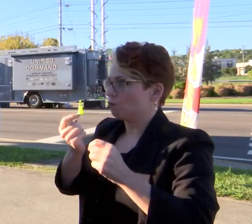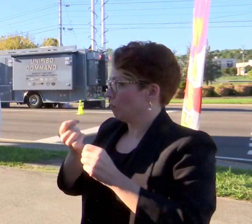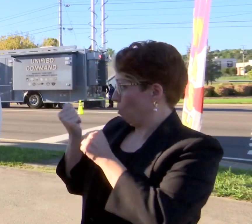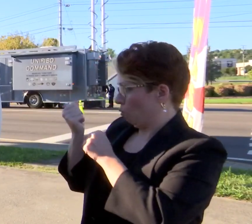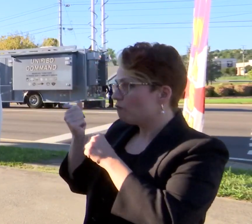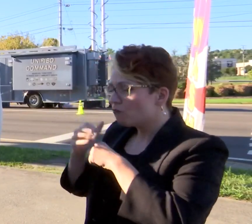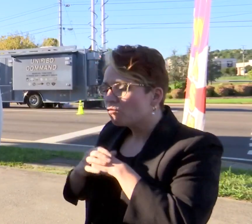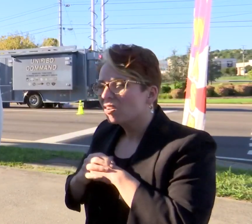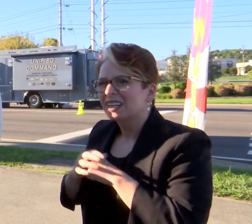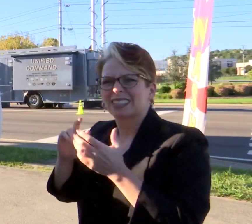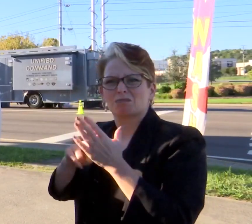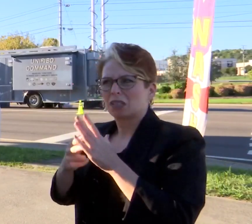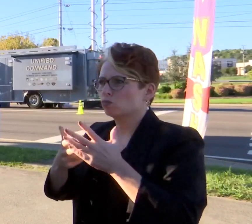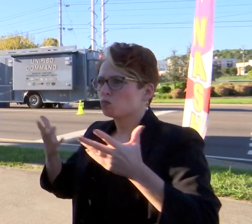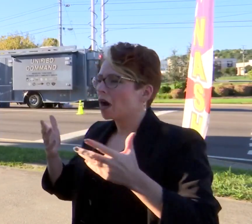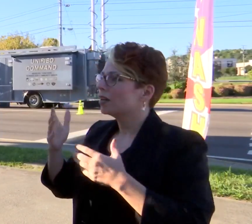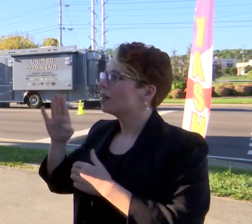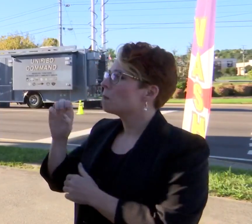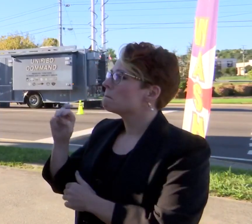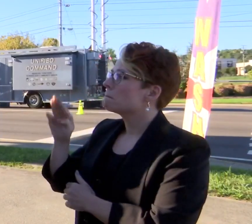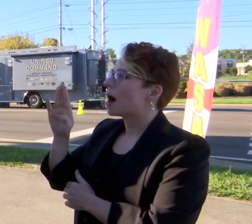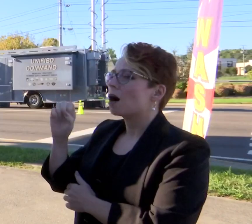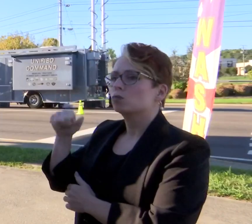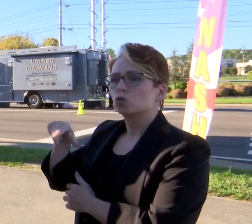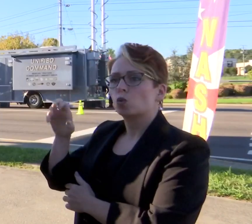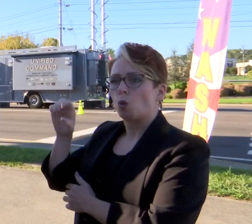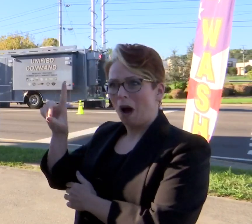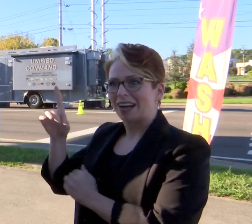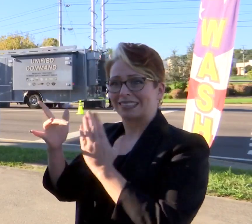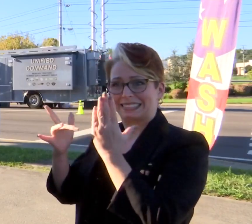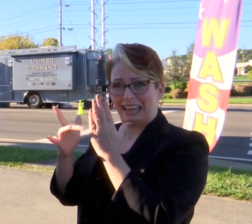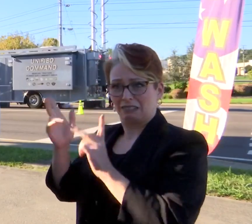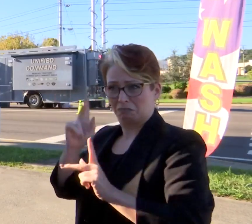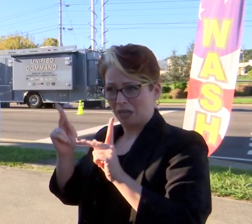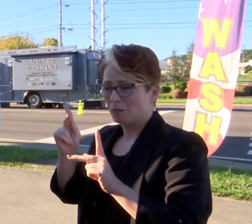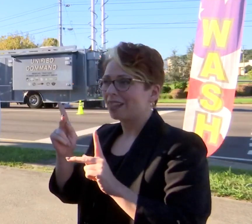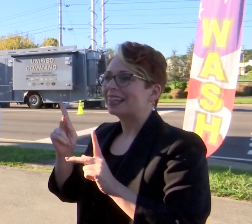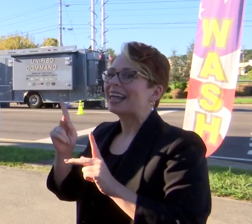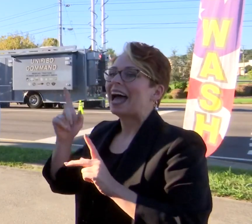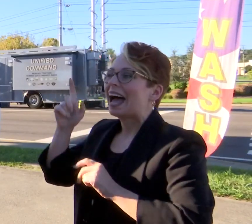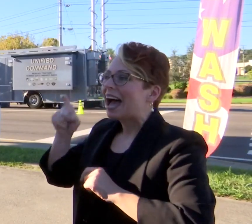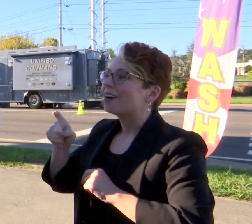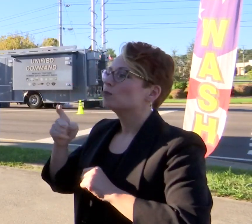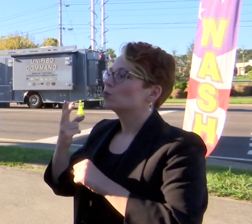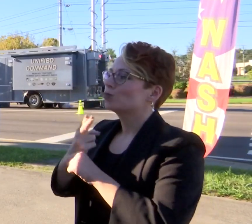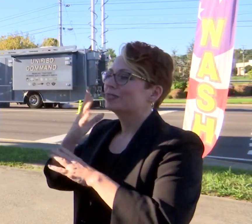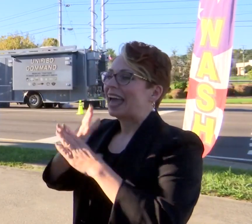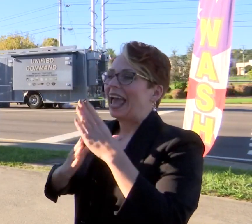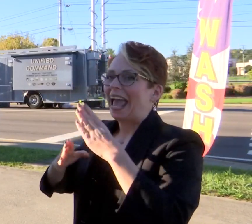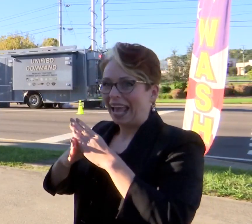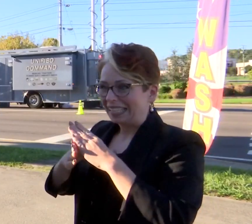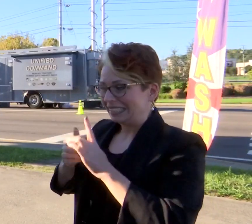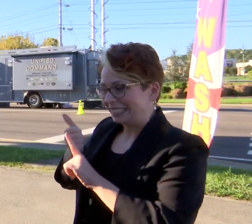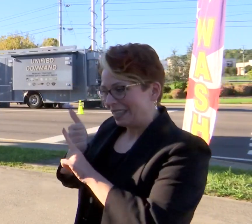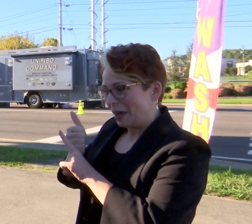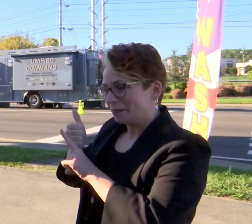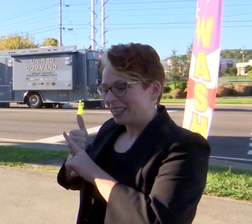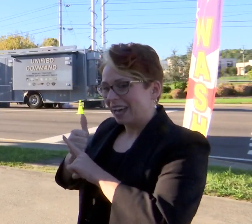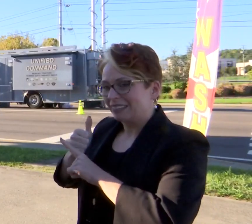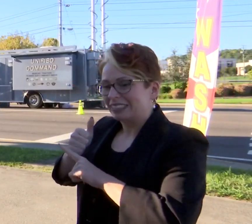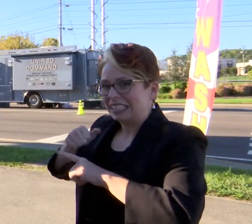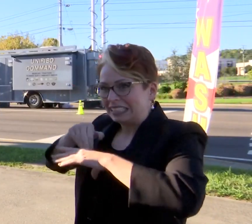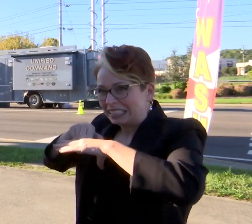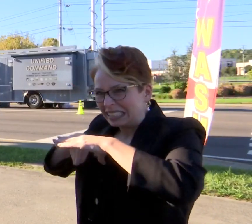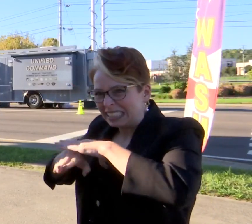is our bomb squad technicians are going in and by hand, carefully and